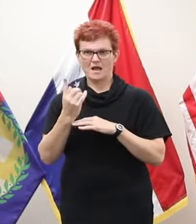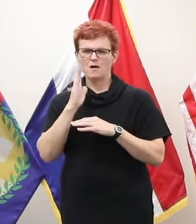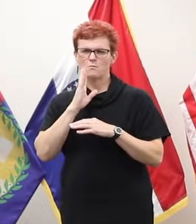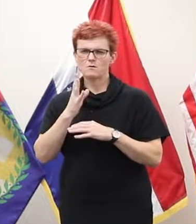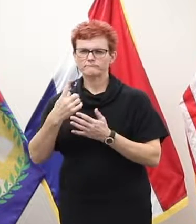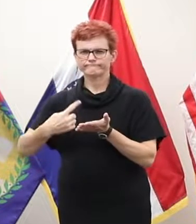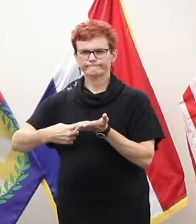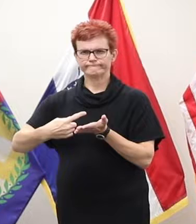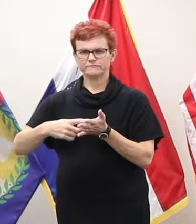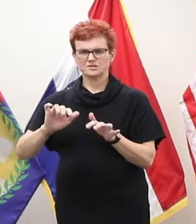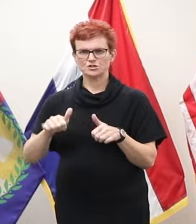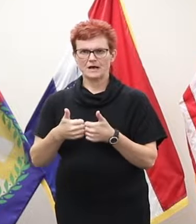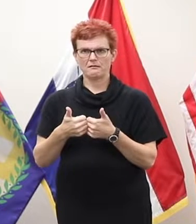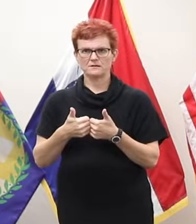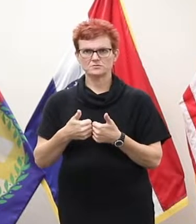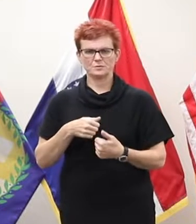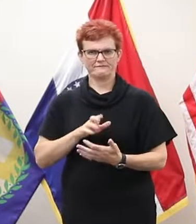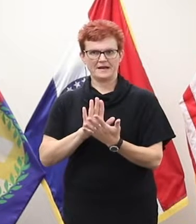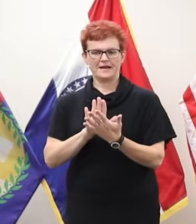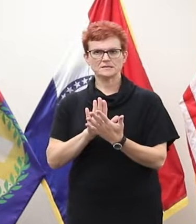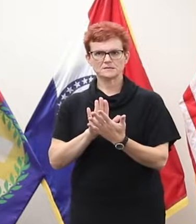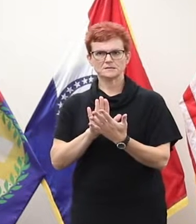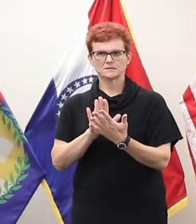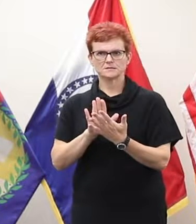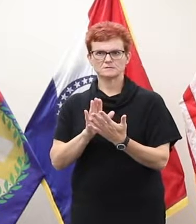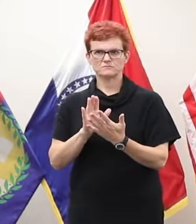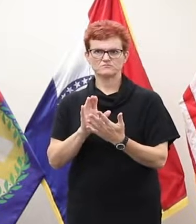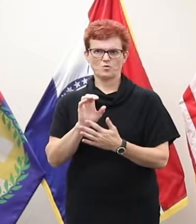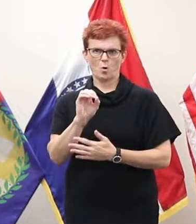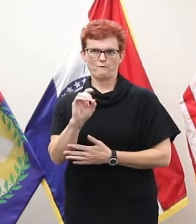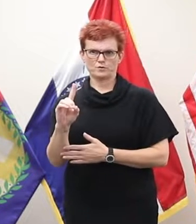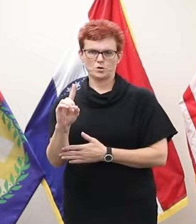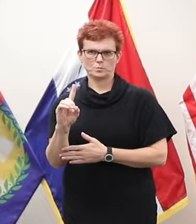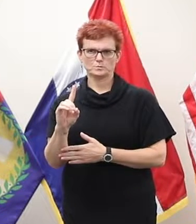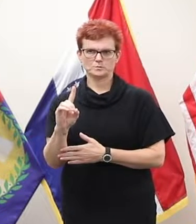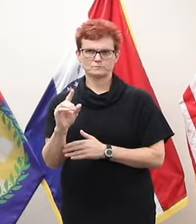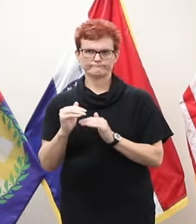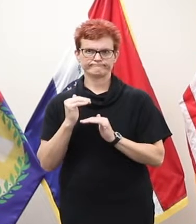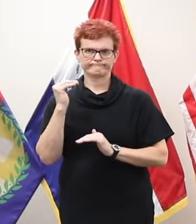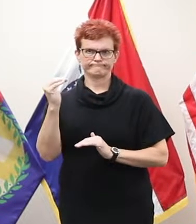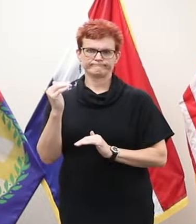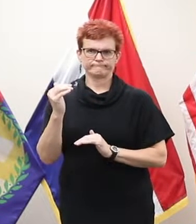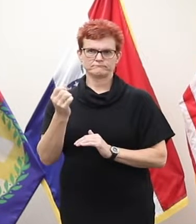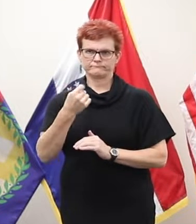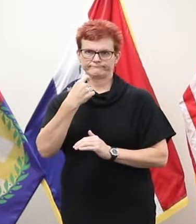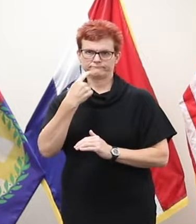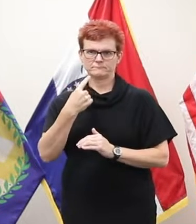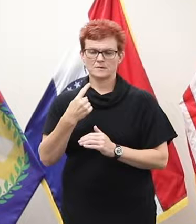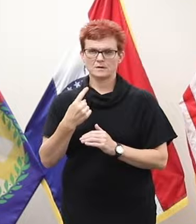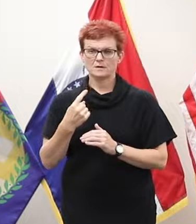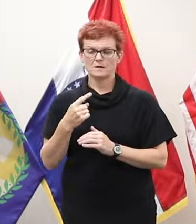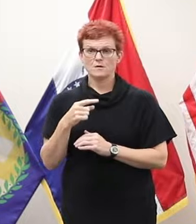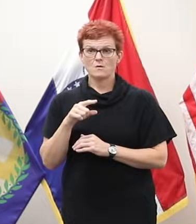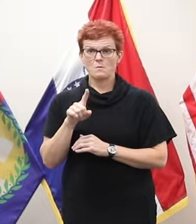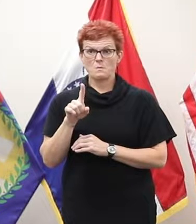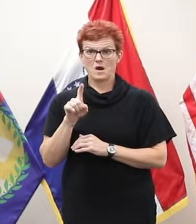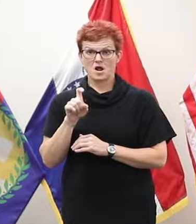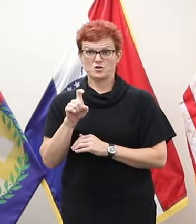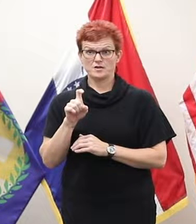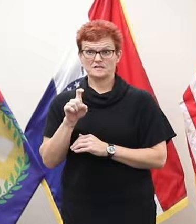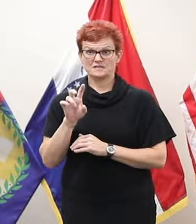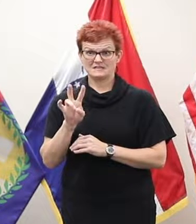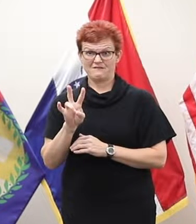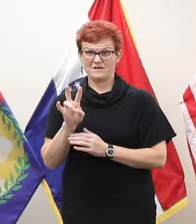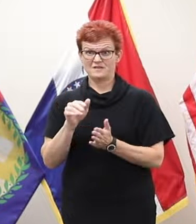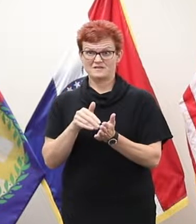challenges we continue to face when it comes to overdoses. More than 107,000 Americans died